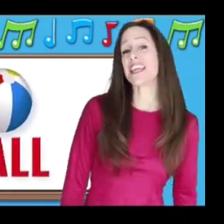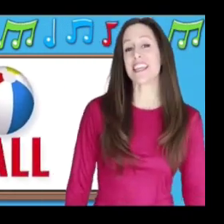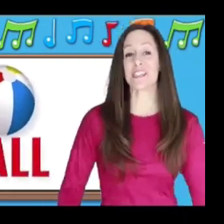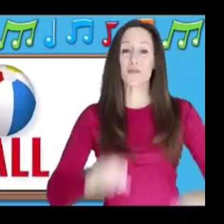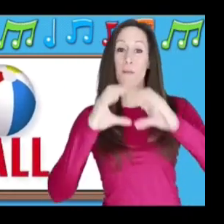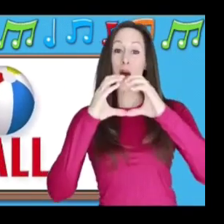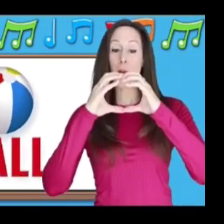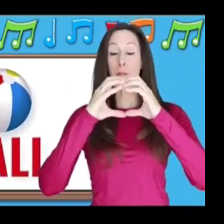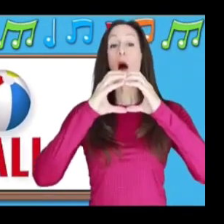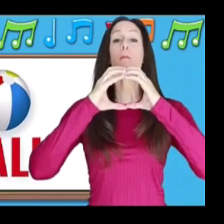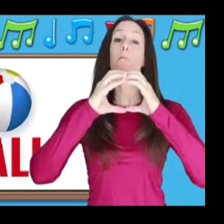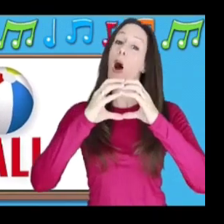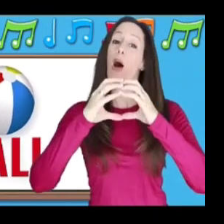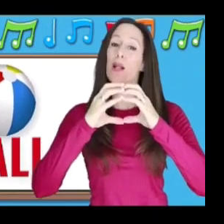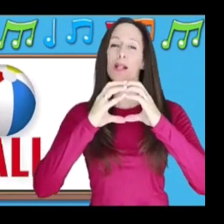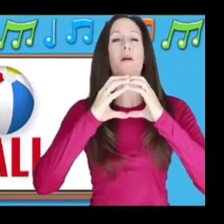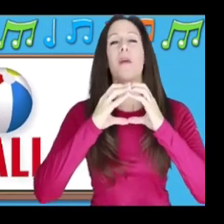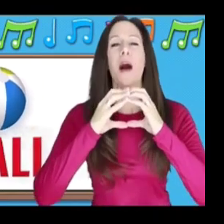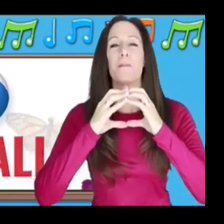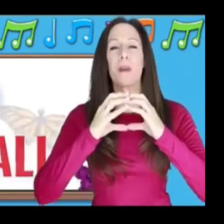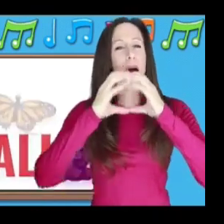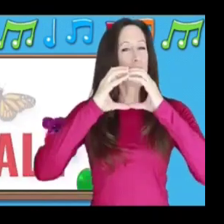B is for ball, ball,